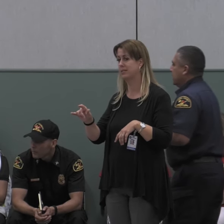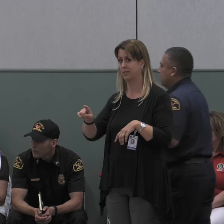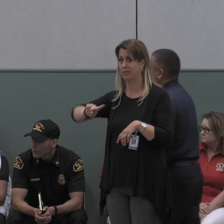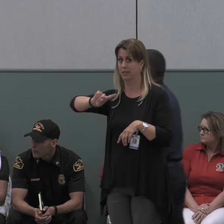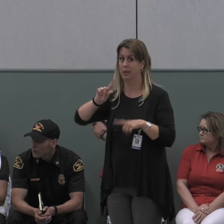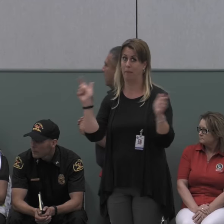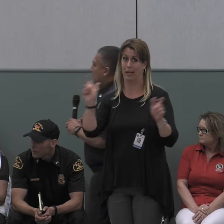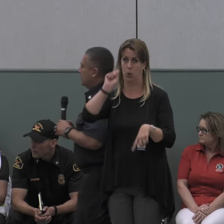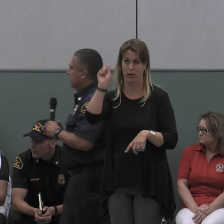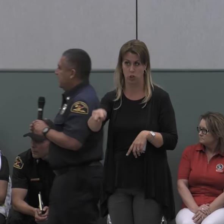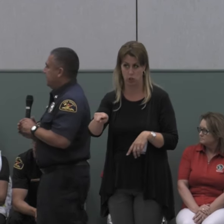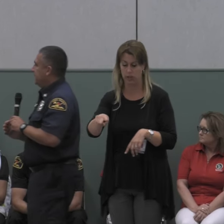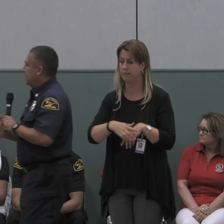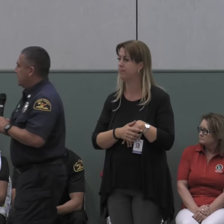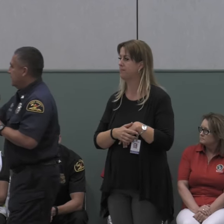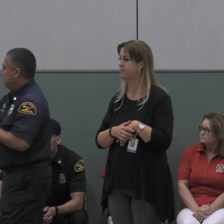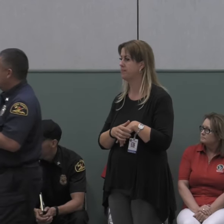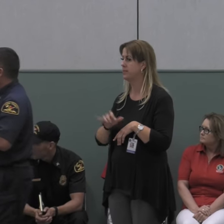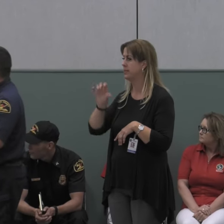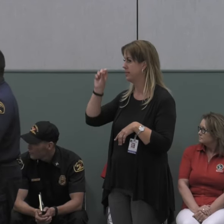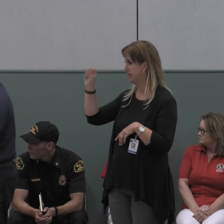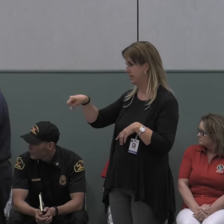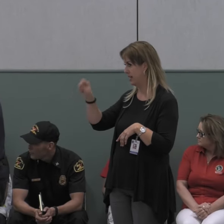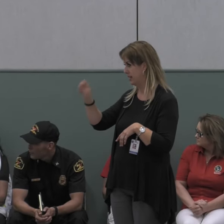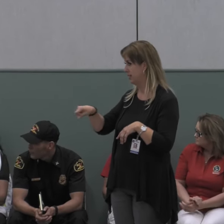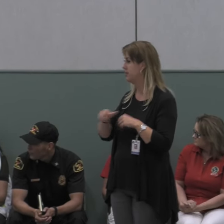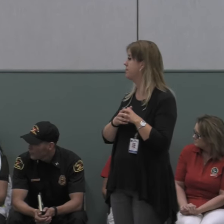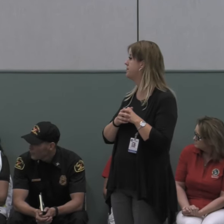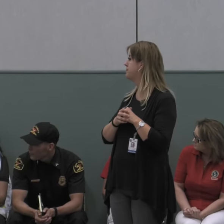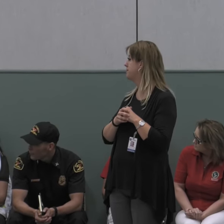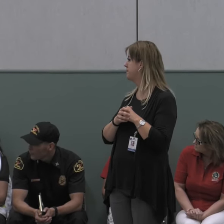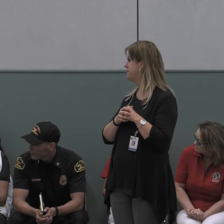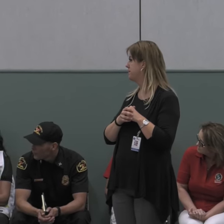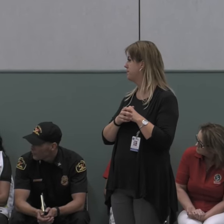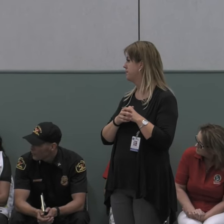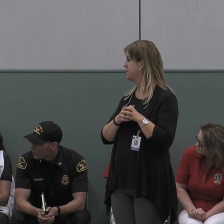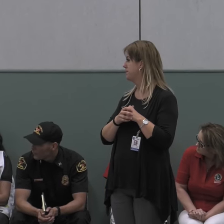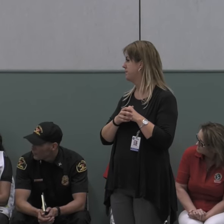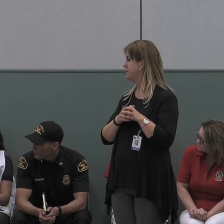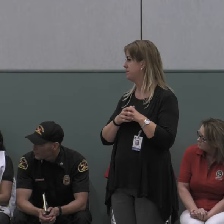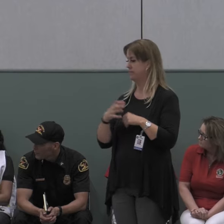is. We'll see if, Chief.